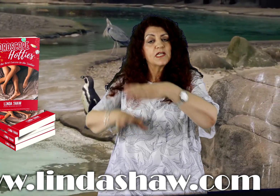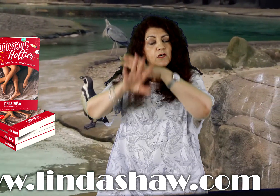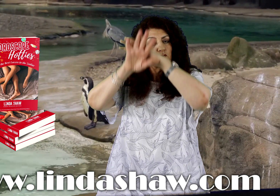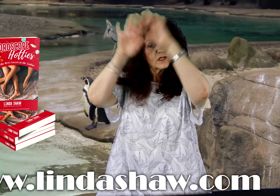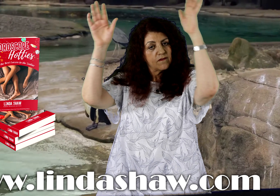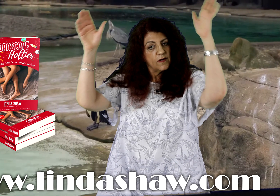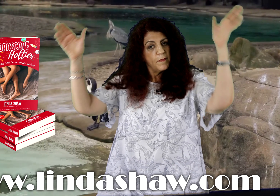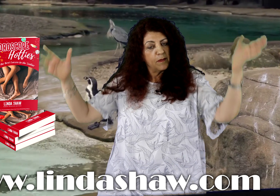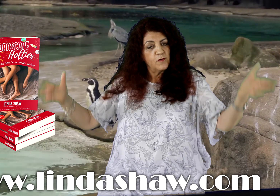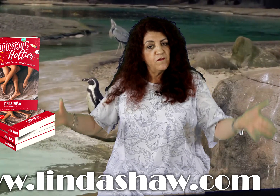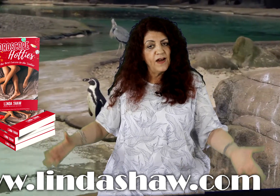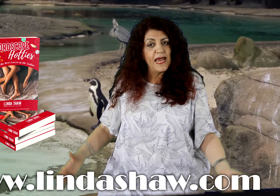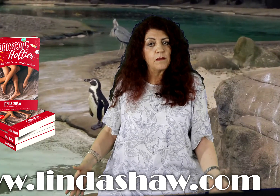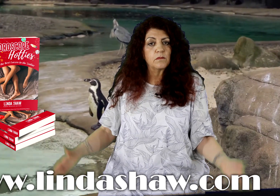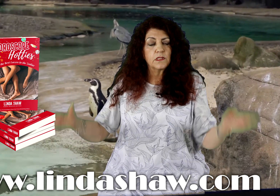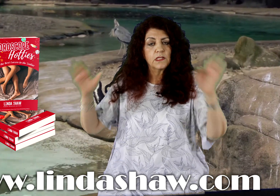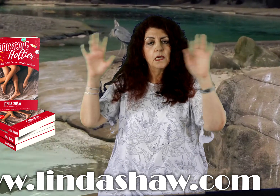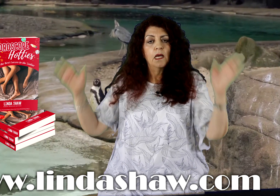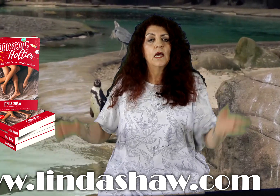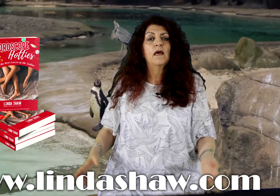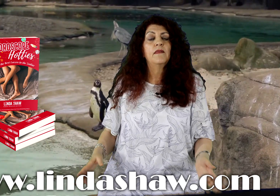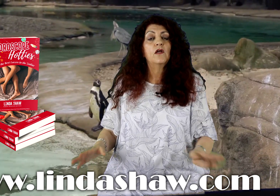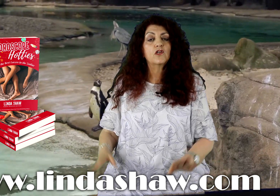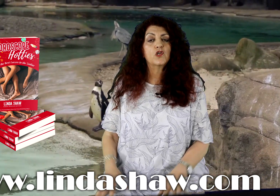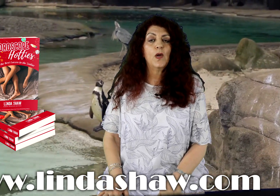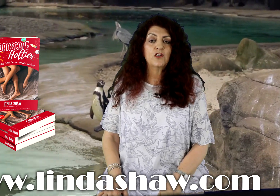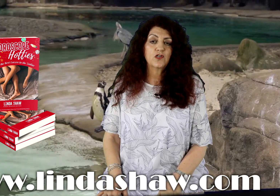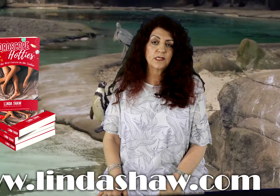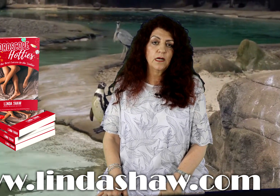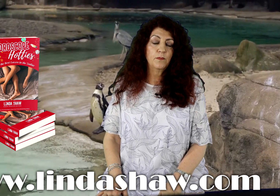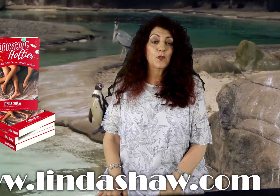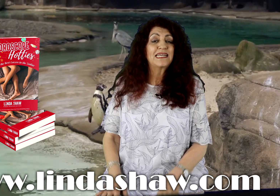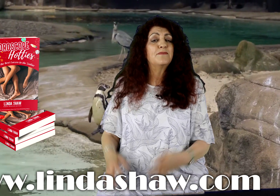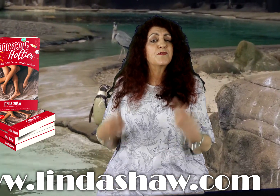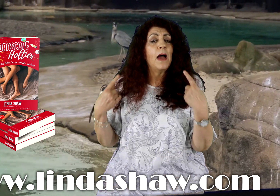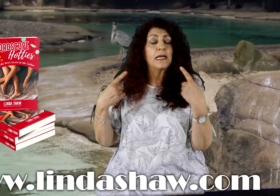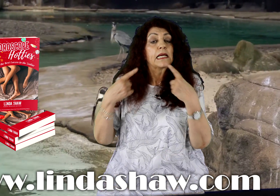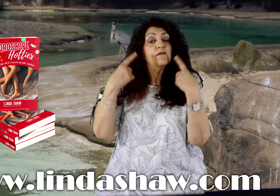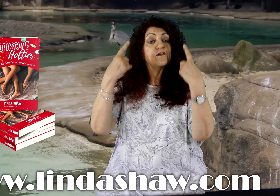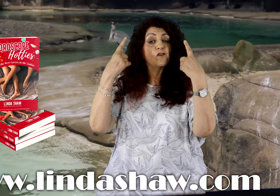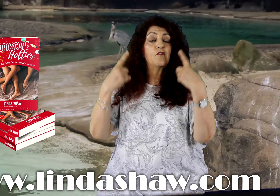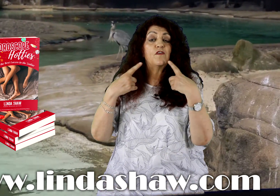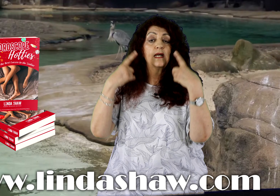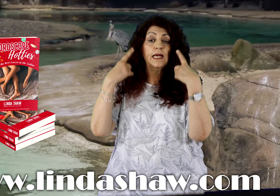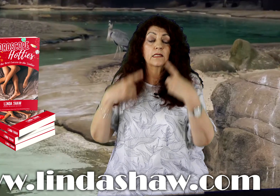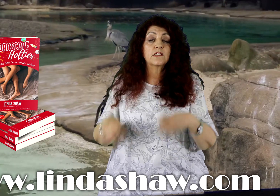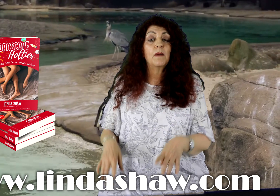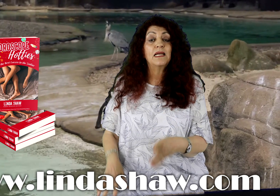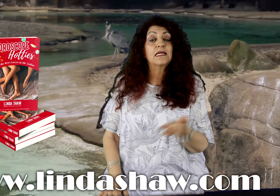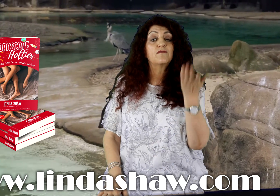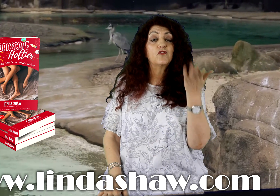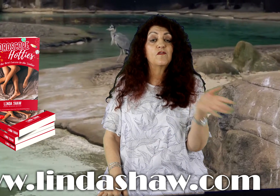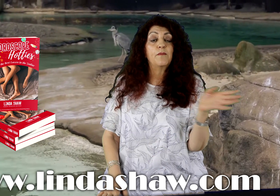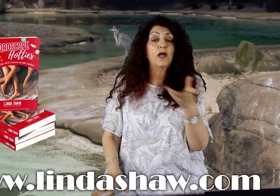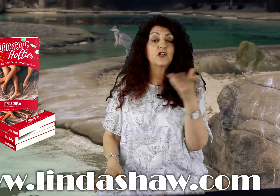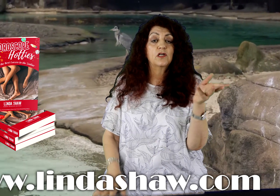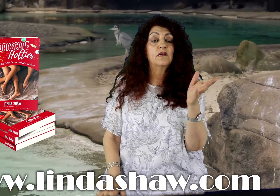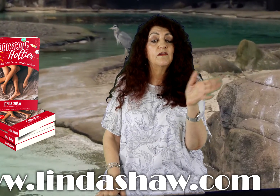protect yourself in a bubble of flames and then ask your angels to help you and keep smiling, even if you don't feel like it. Smiling lifts your vibration. Give it a